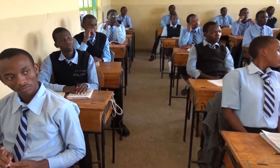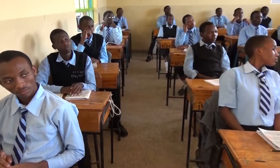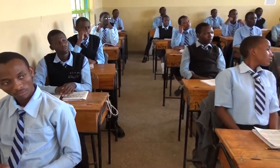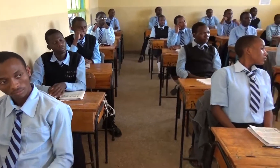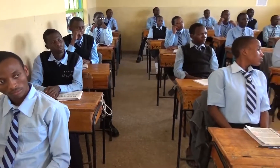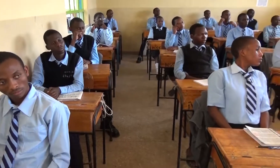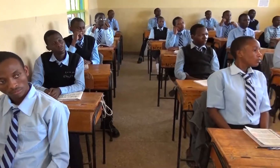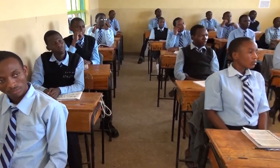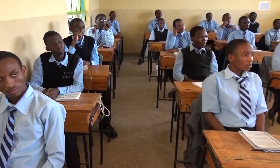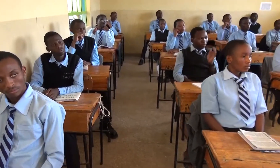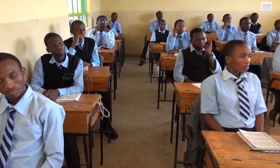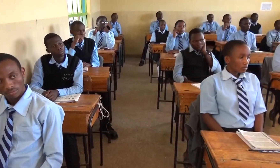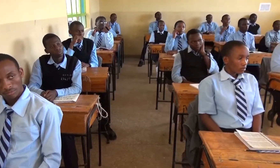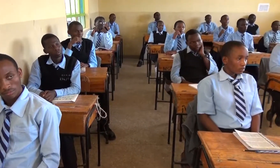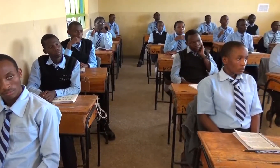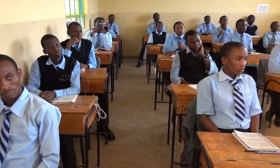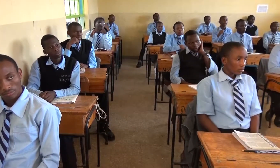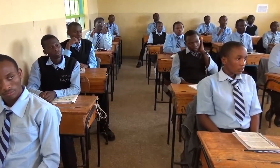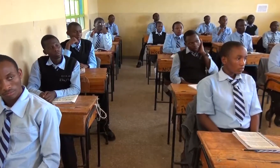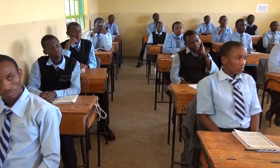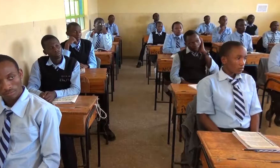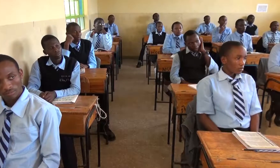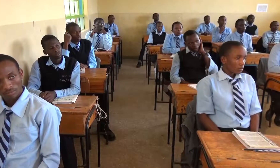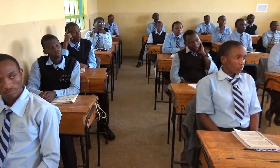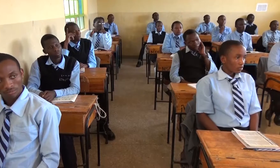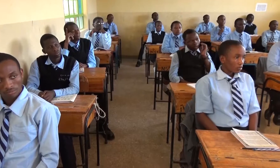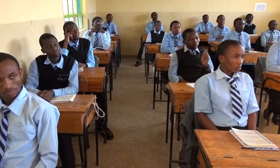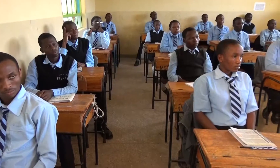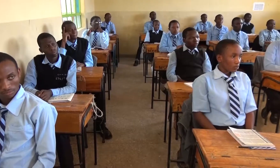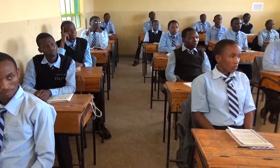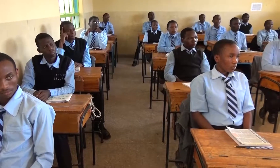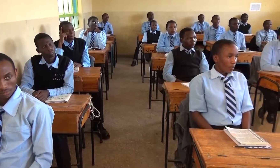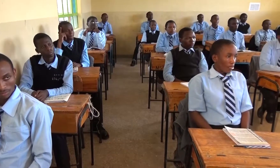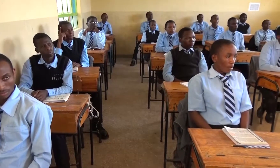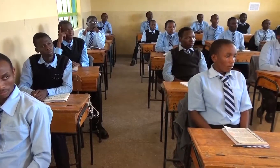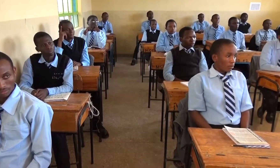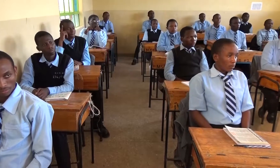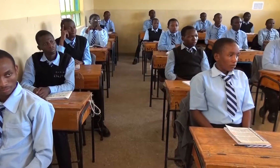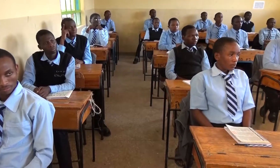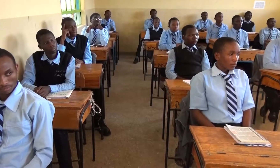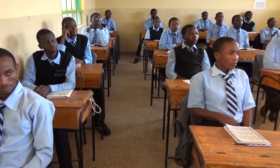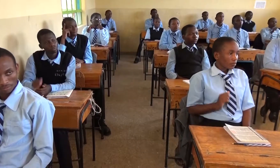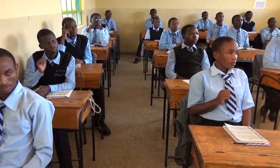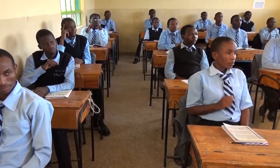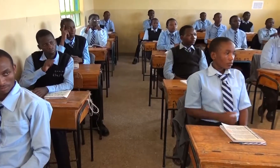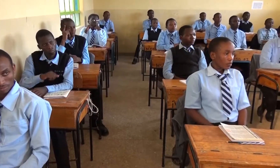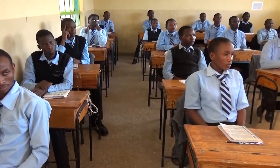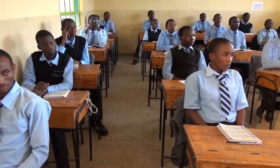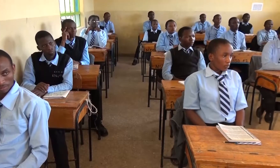he became an advisor to the girls about the village life too, about which people